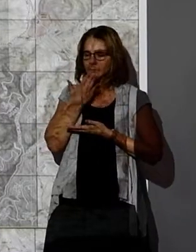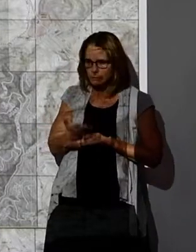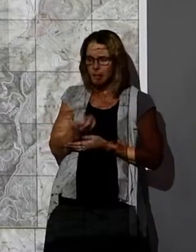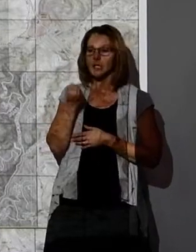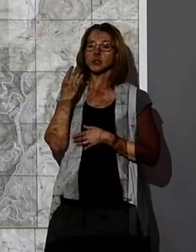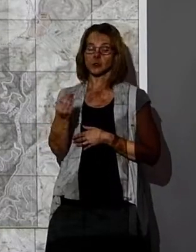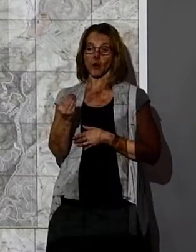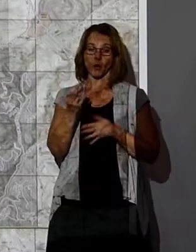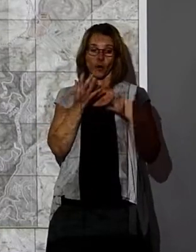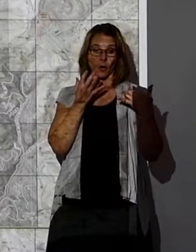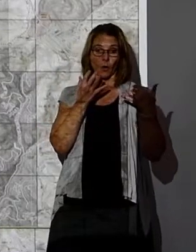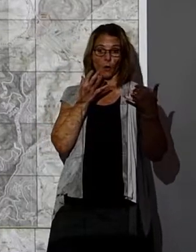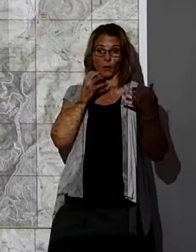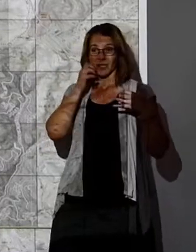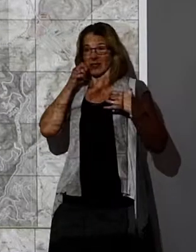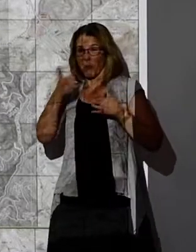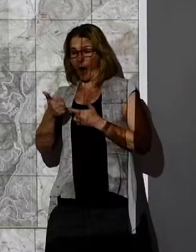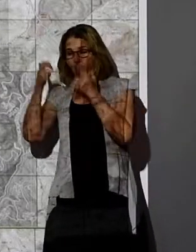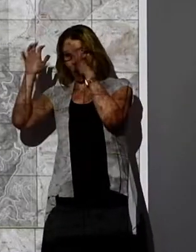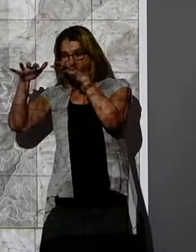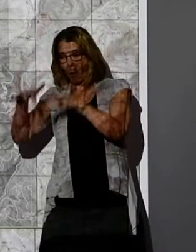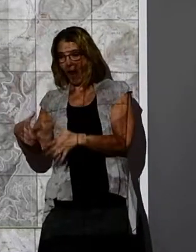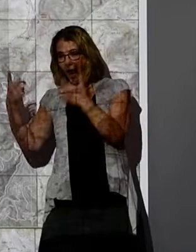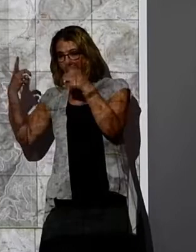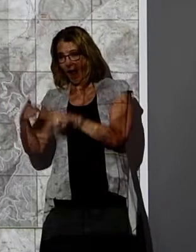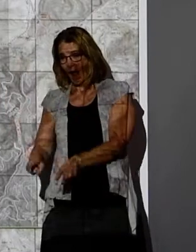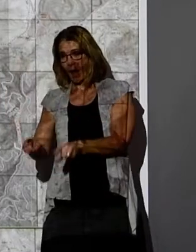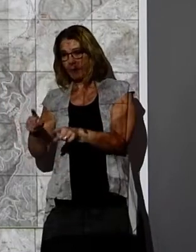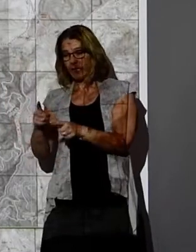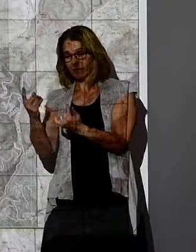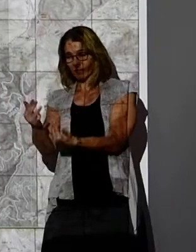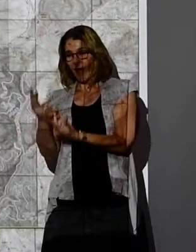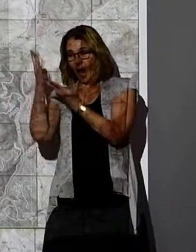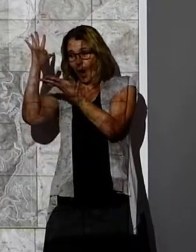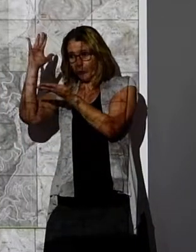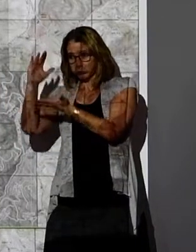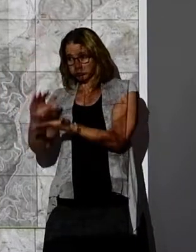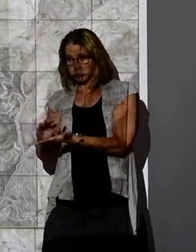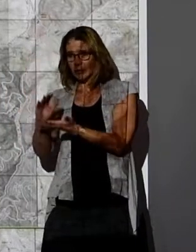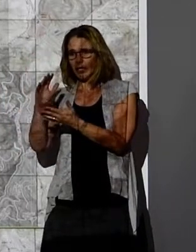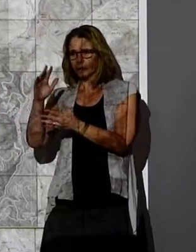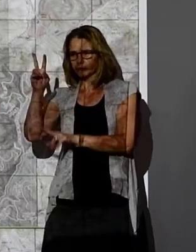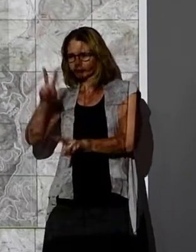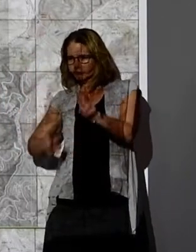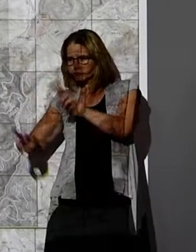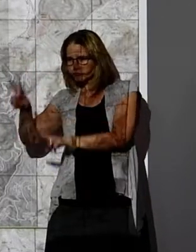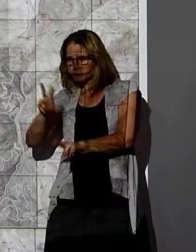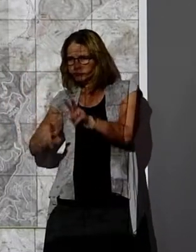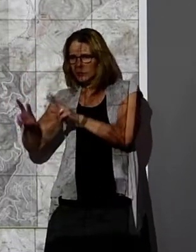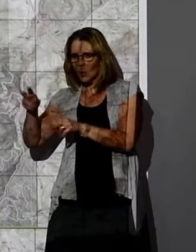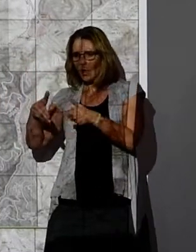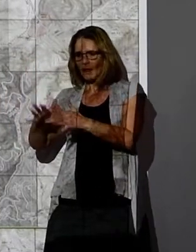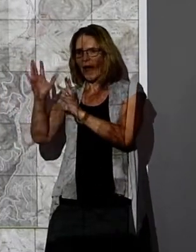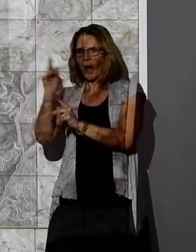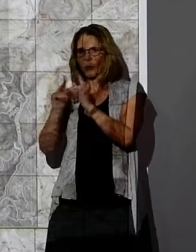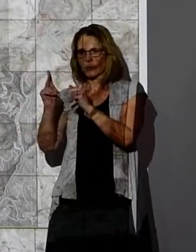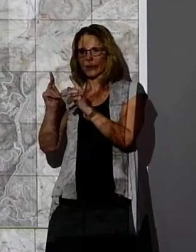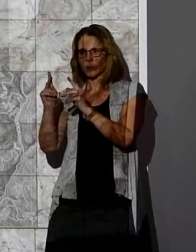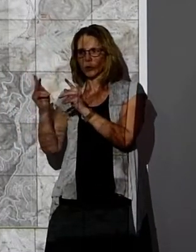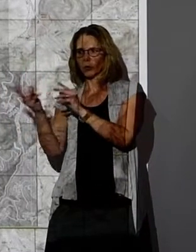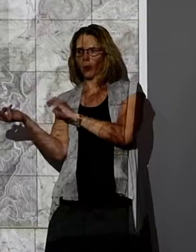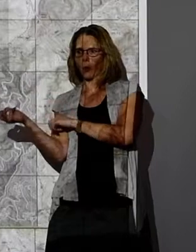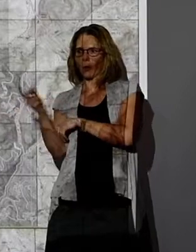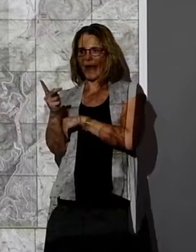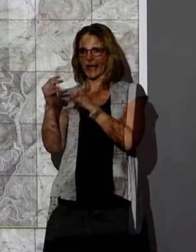and tomorrow we get some rain and things start to slow down. We'll reevaluate and start letting folks back in. But right now we're not